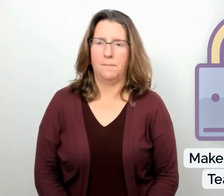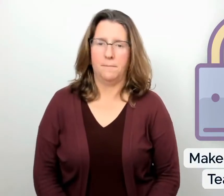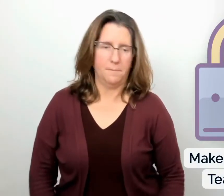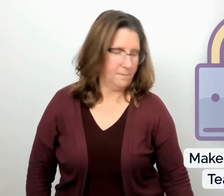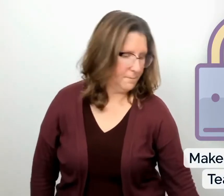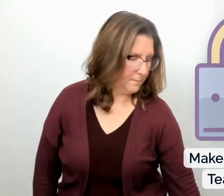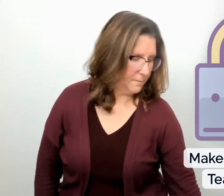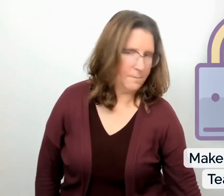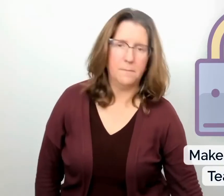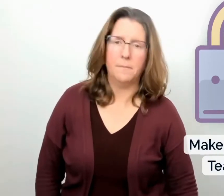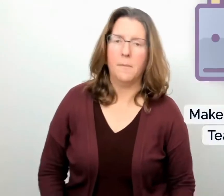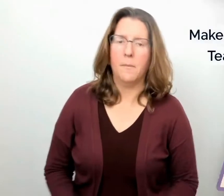classroom.